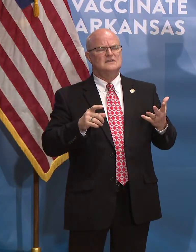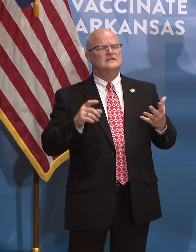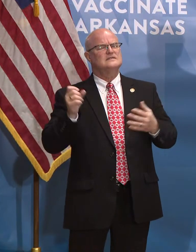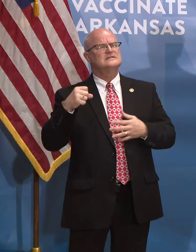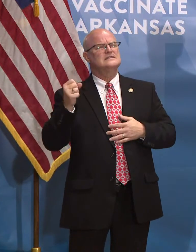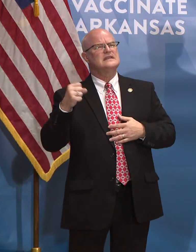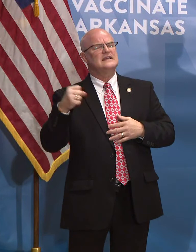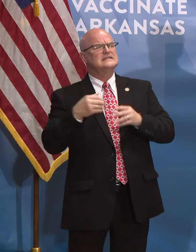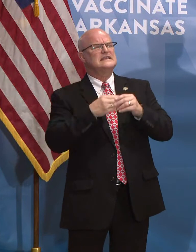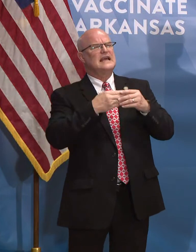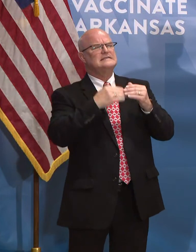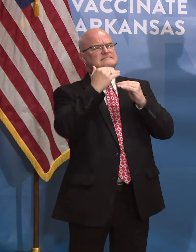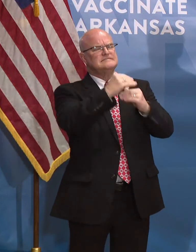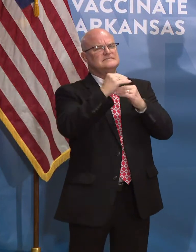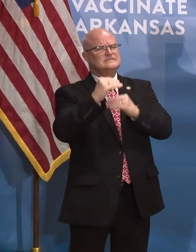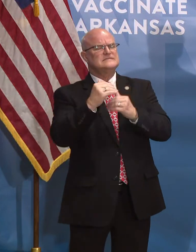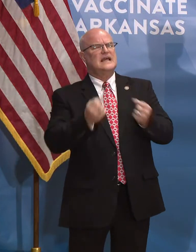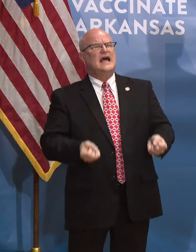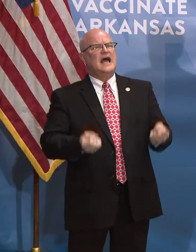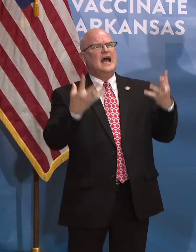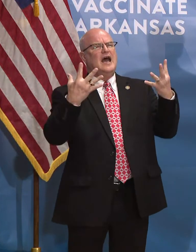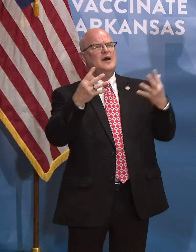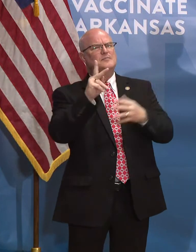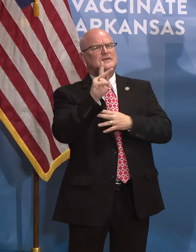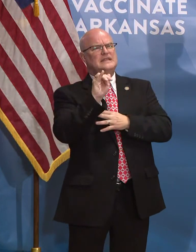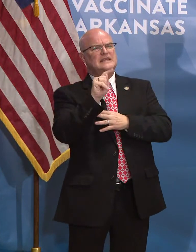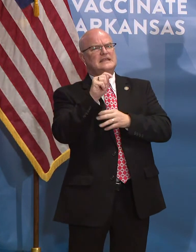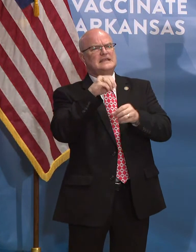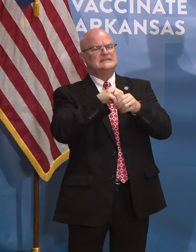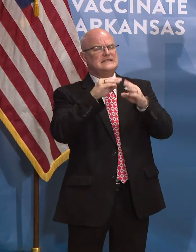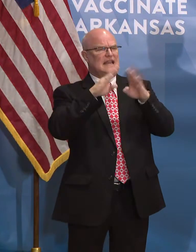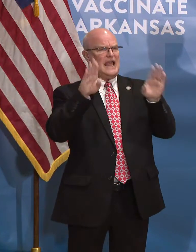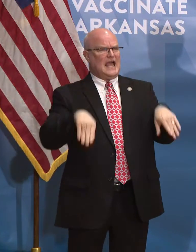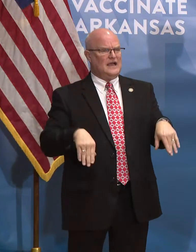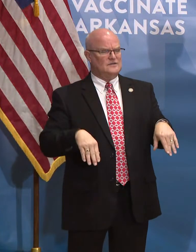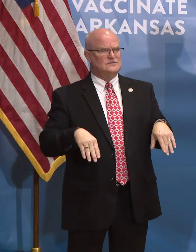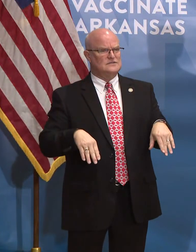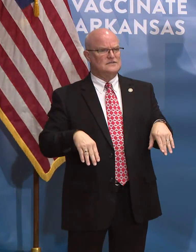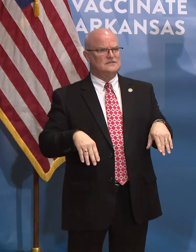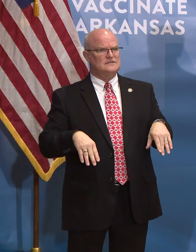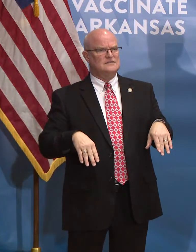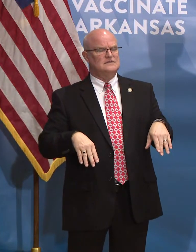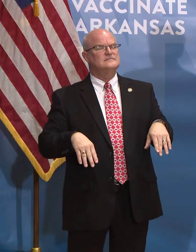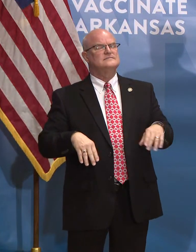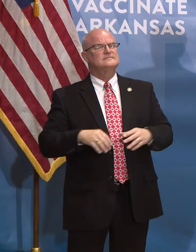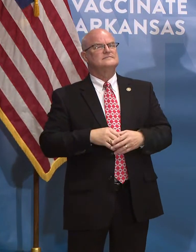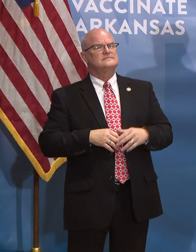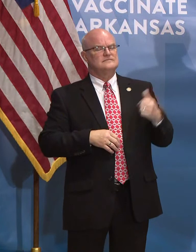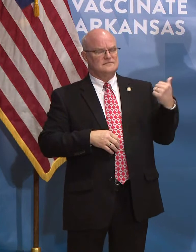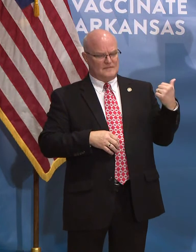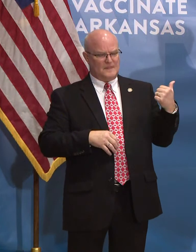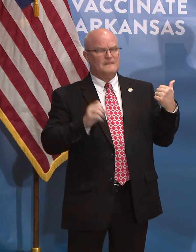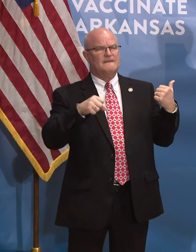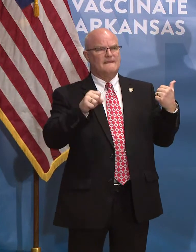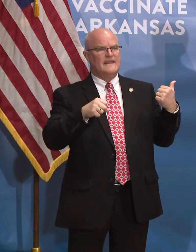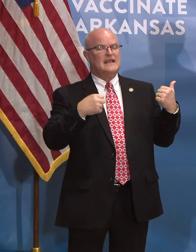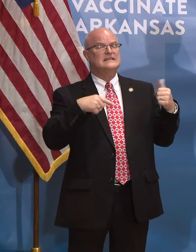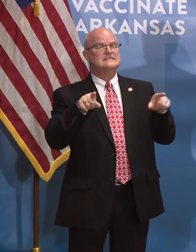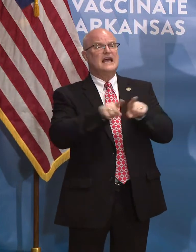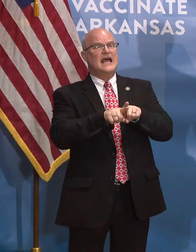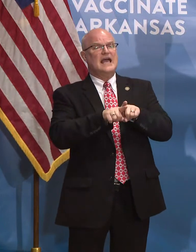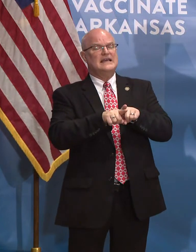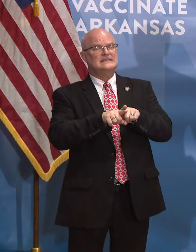Yes, are there guidelines as far as how many testing kits per household to Yes, make that supply? we will, as